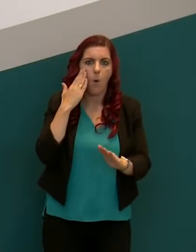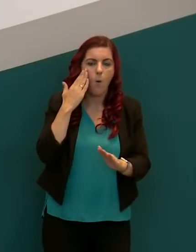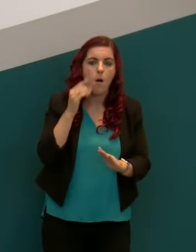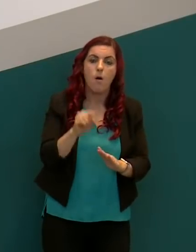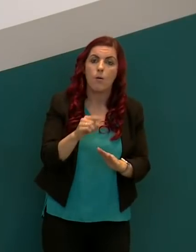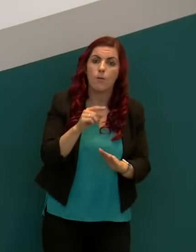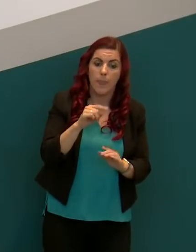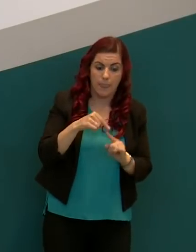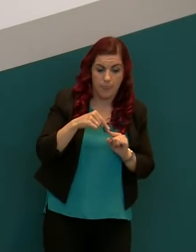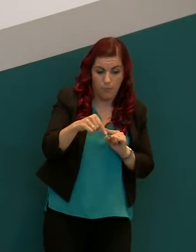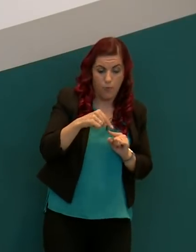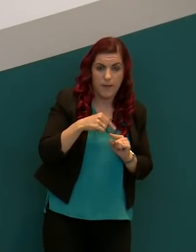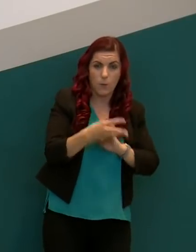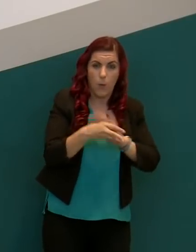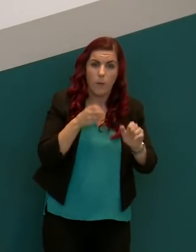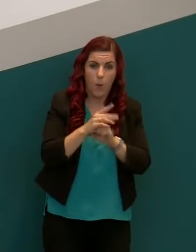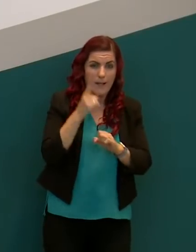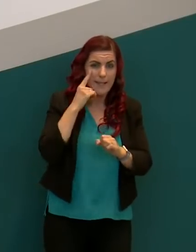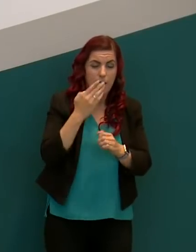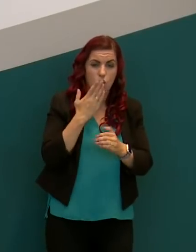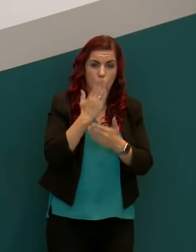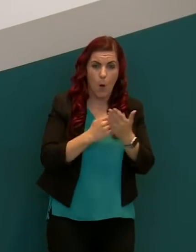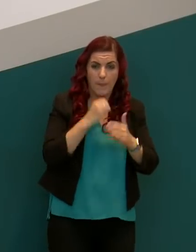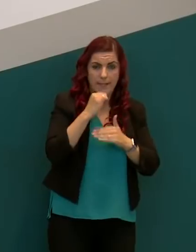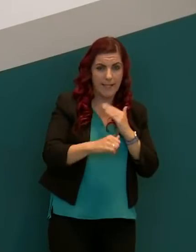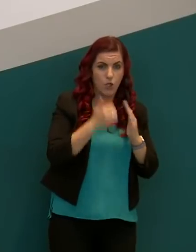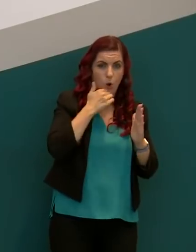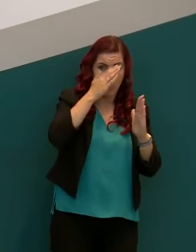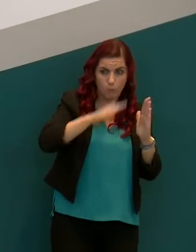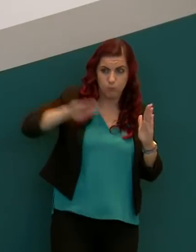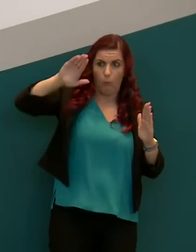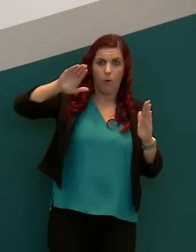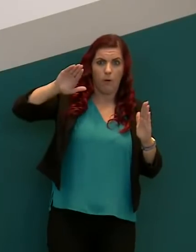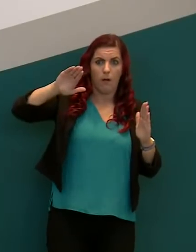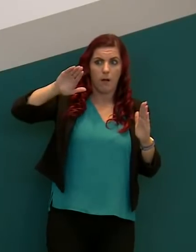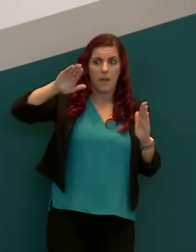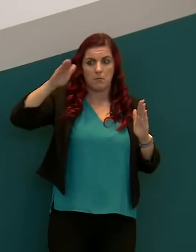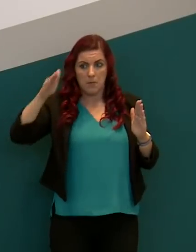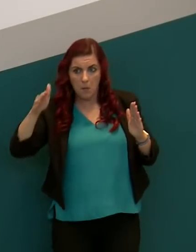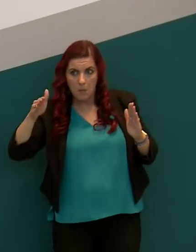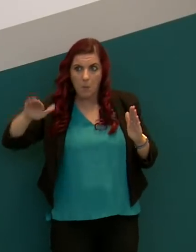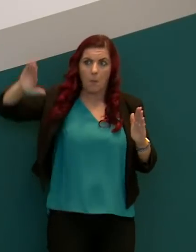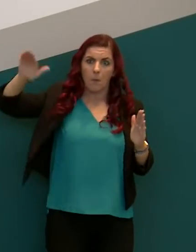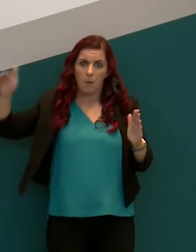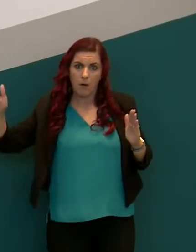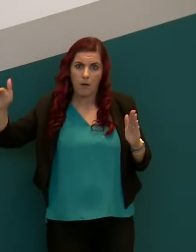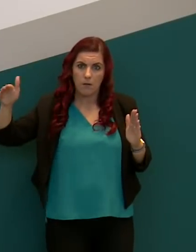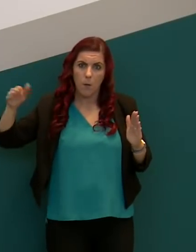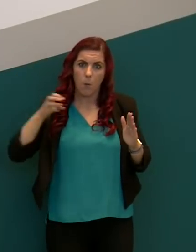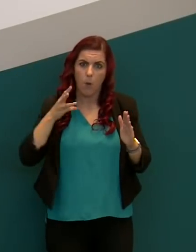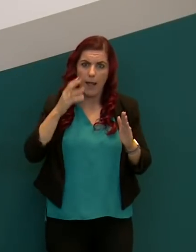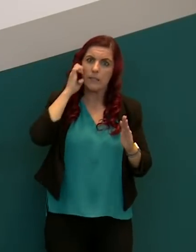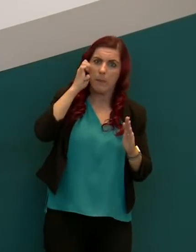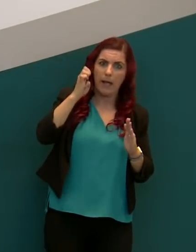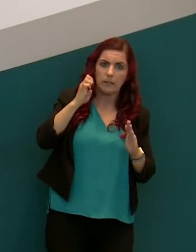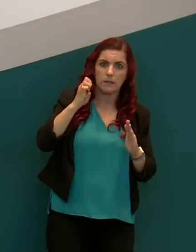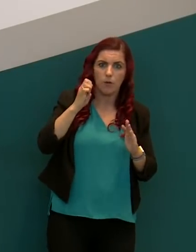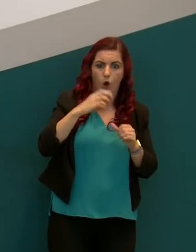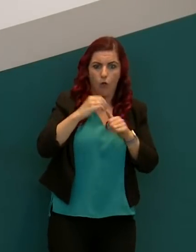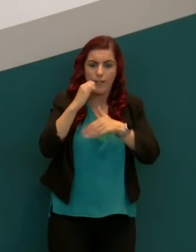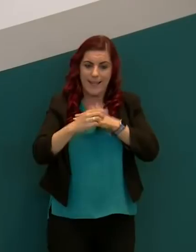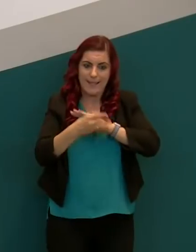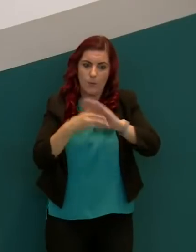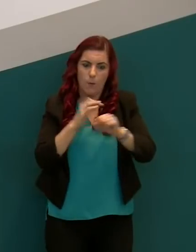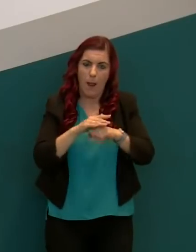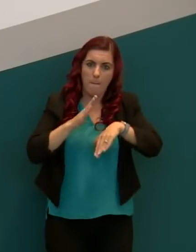course of this week, we are likely to see days with numbers that are significantly higher than those which we've reported today. And again, what's important for